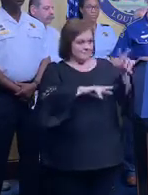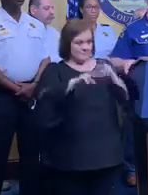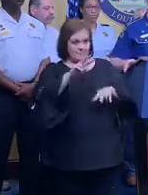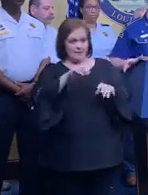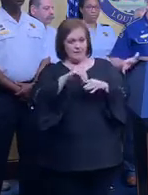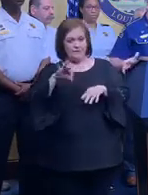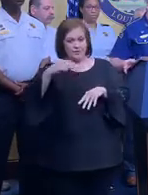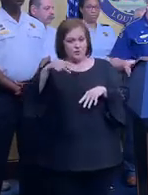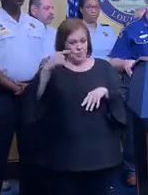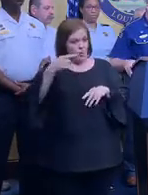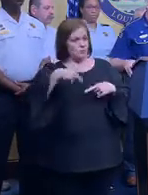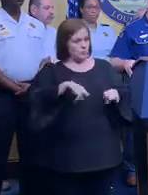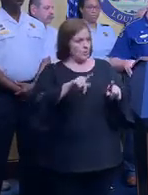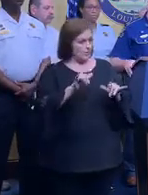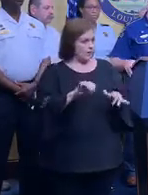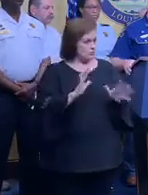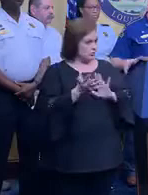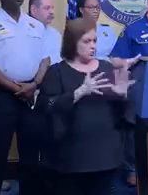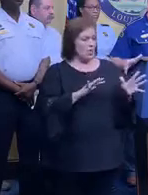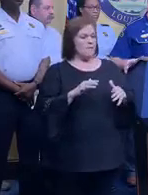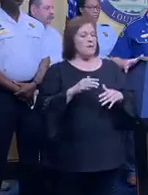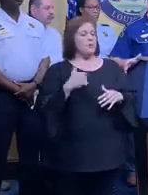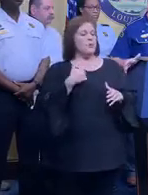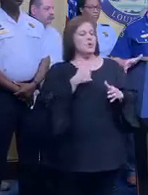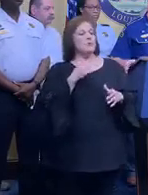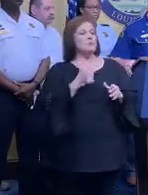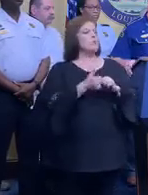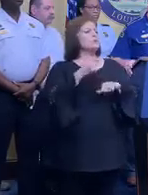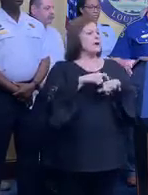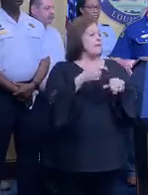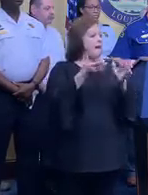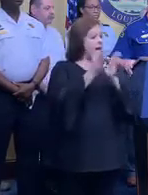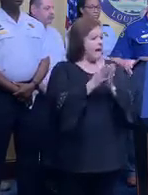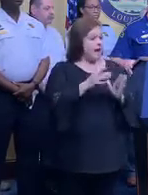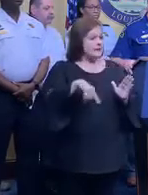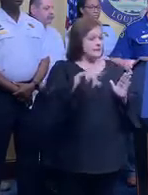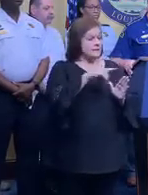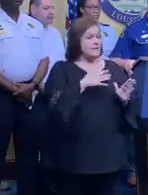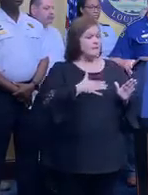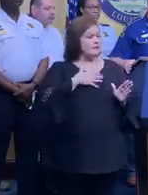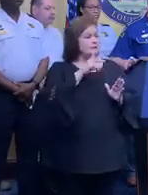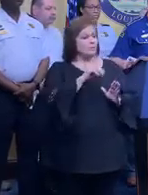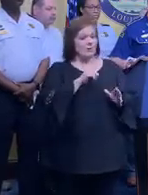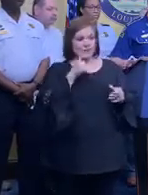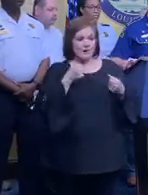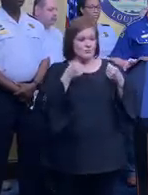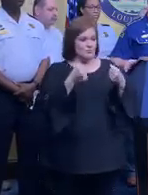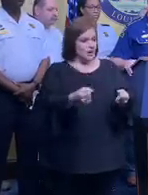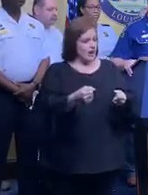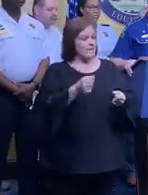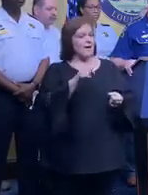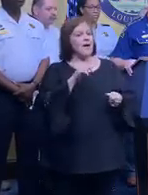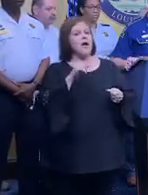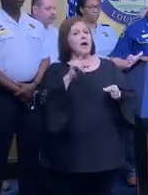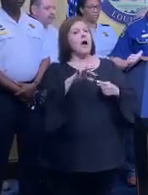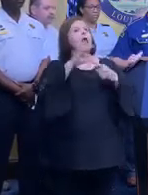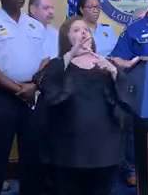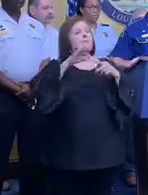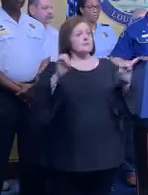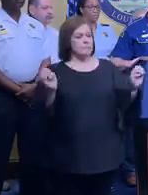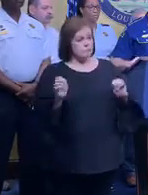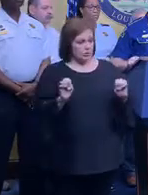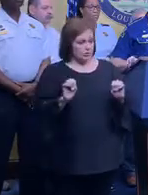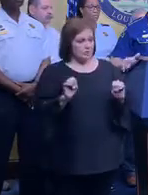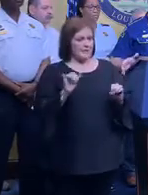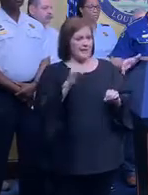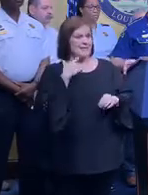storm. We ask the public generally to stay off the roadways if at all possible, unless it's an absolute emergency, as